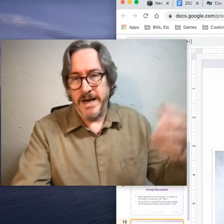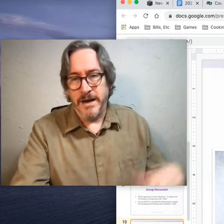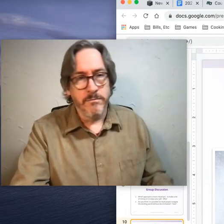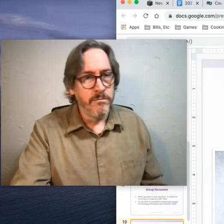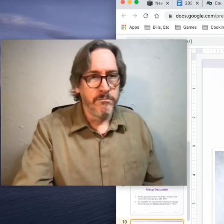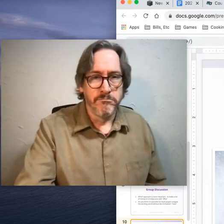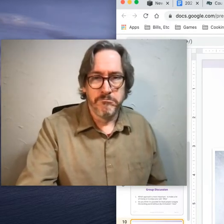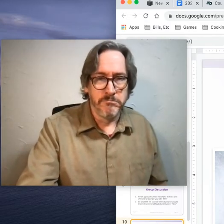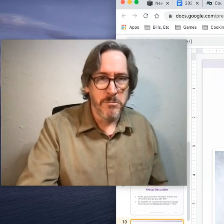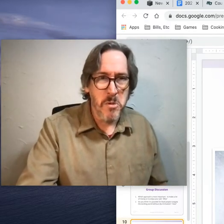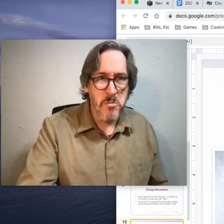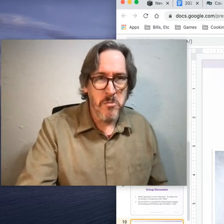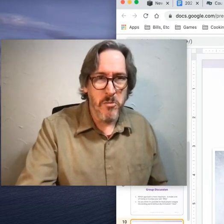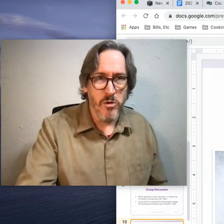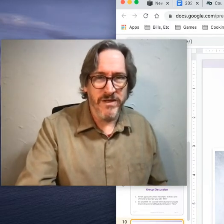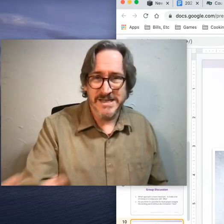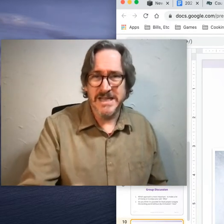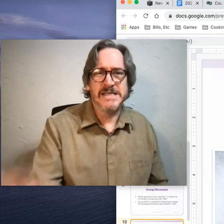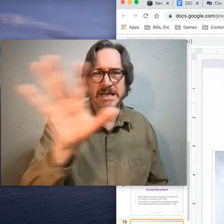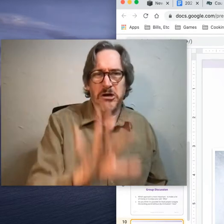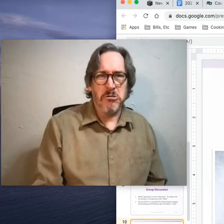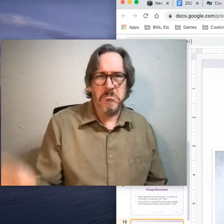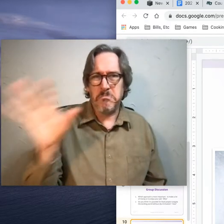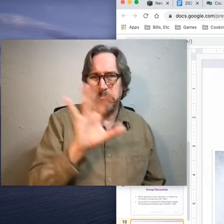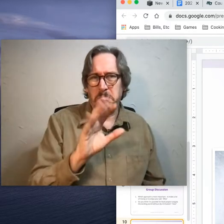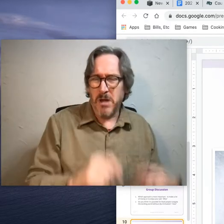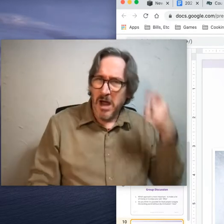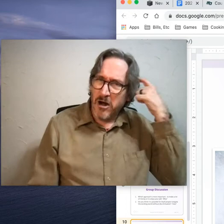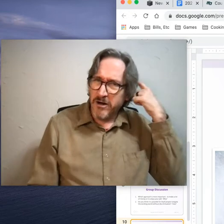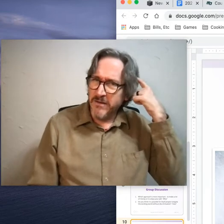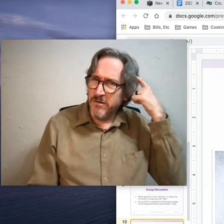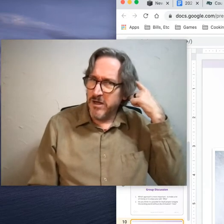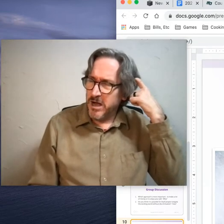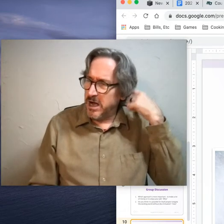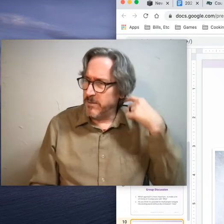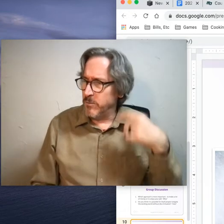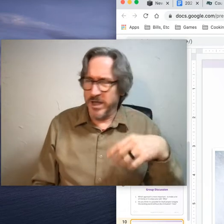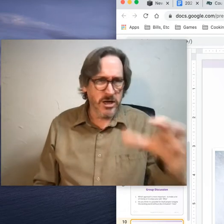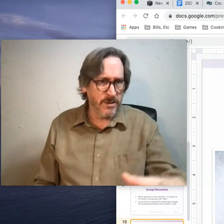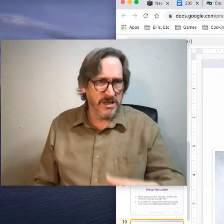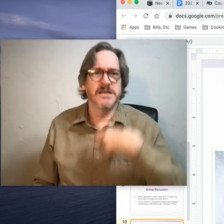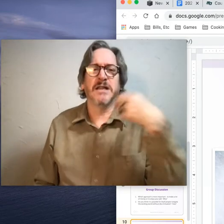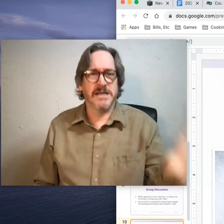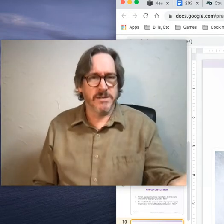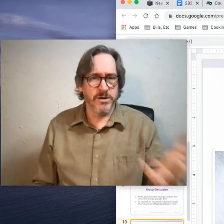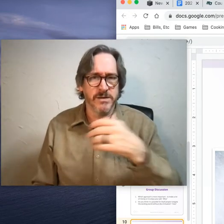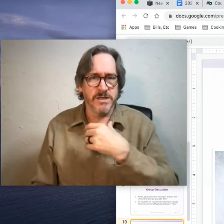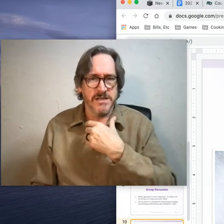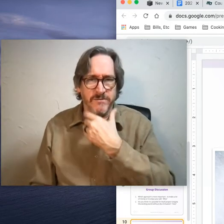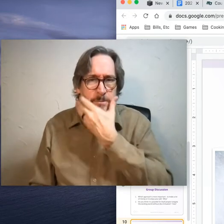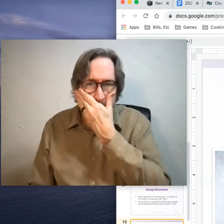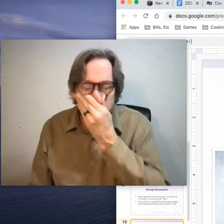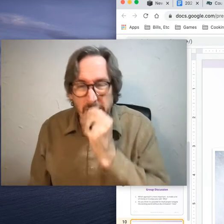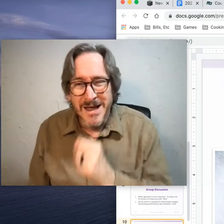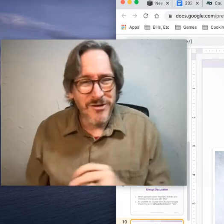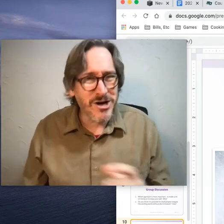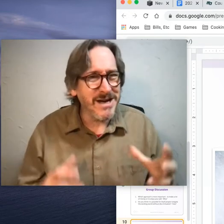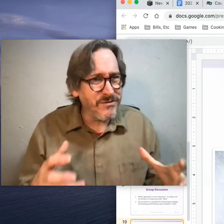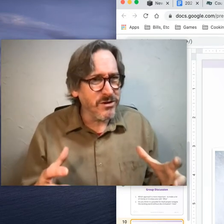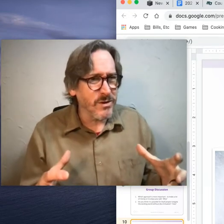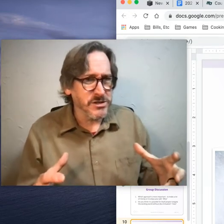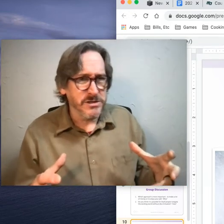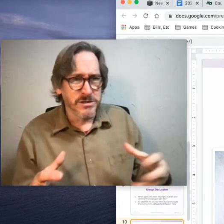And again, more things. And these, are in the, we can talk about these in class and bring some of this stuff up. They're